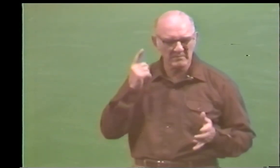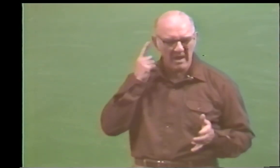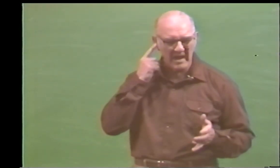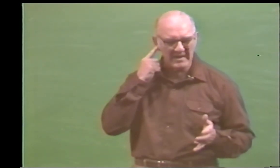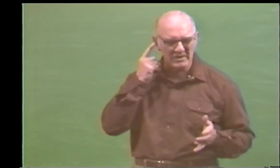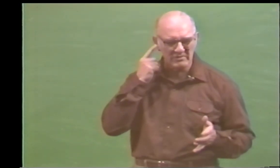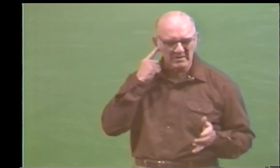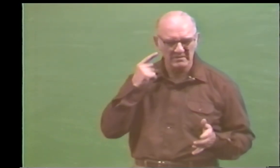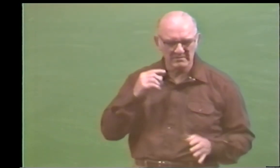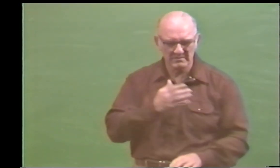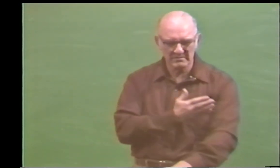my hearing."